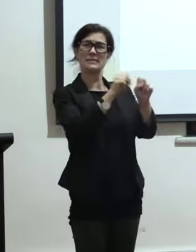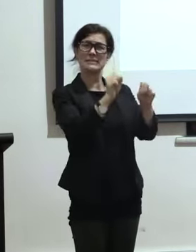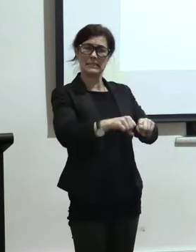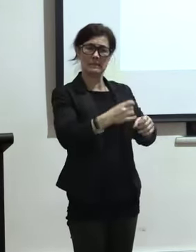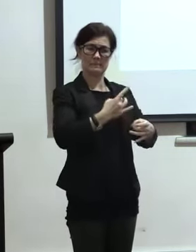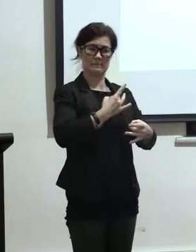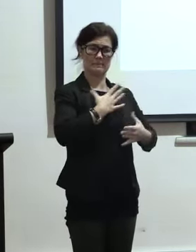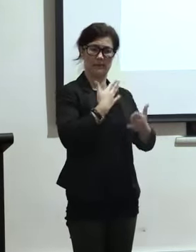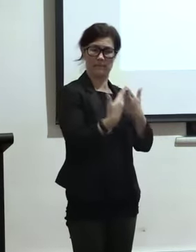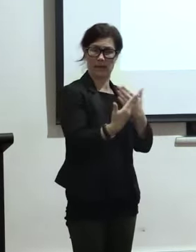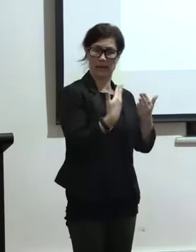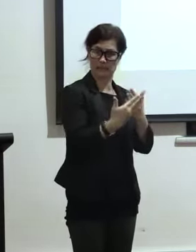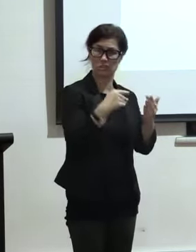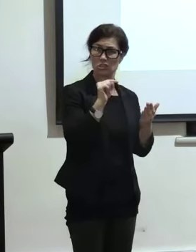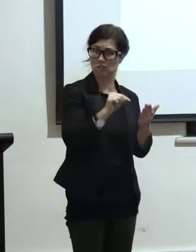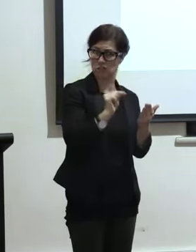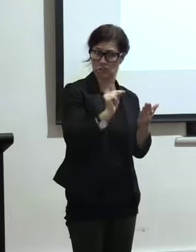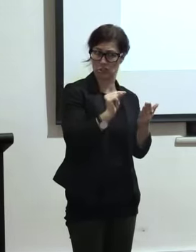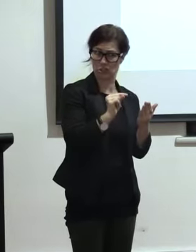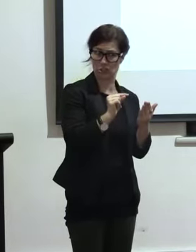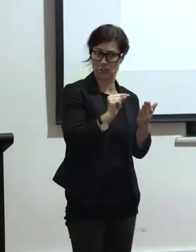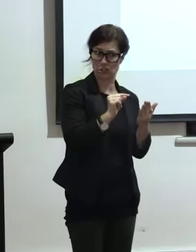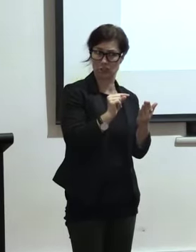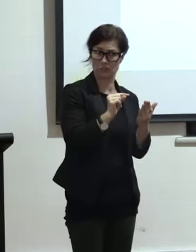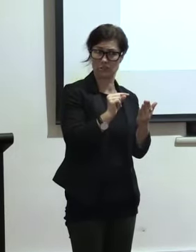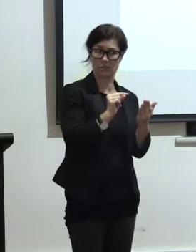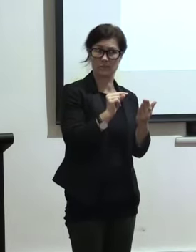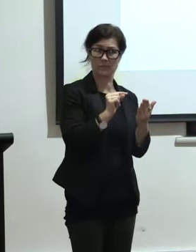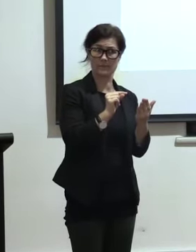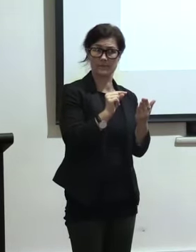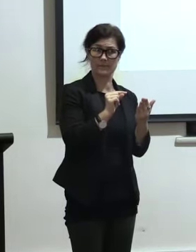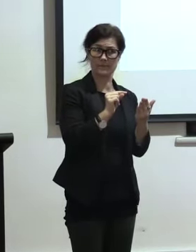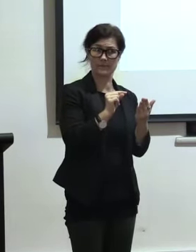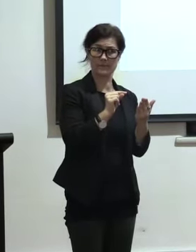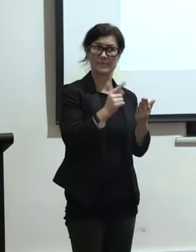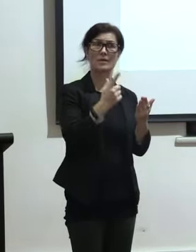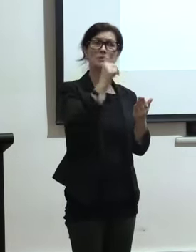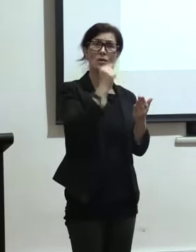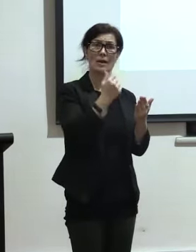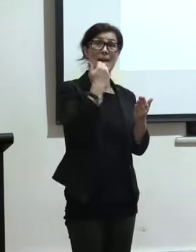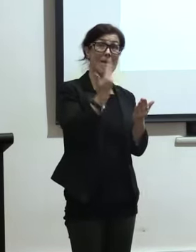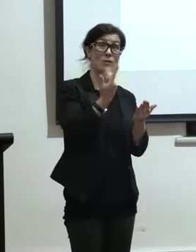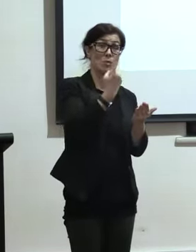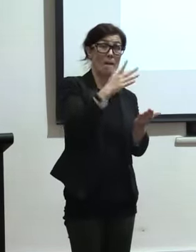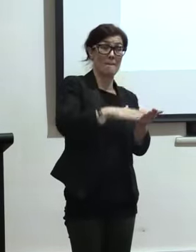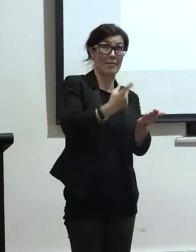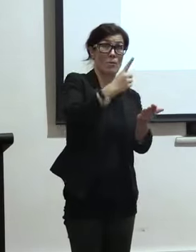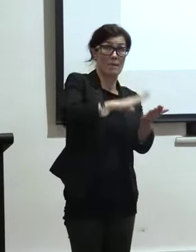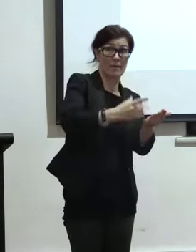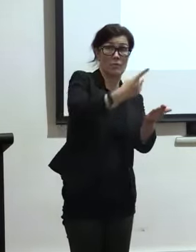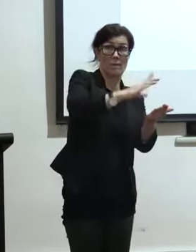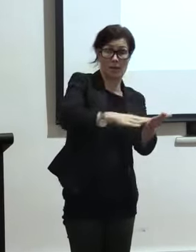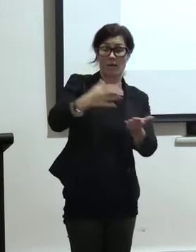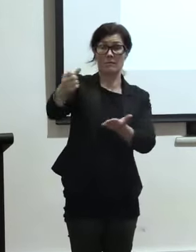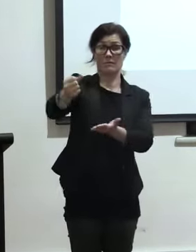available under the NDIS? Cool. Thanks, Christian.